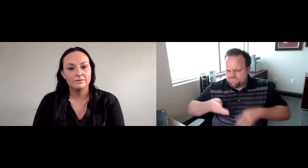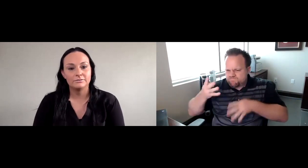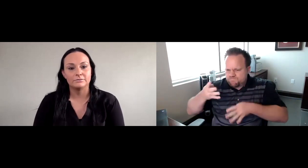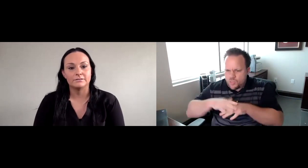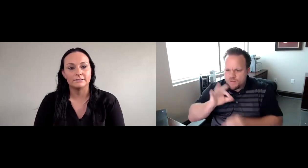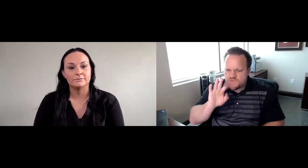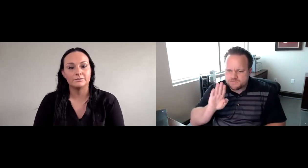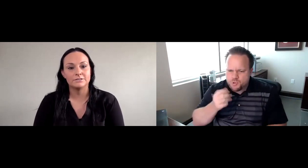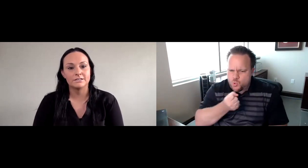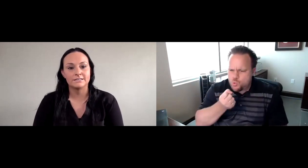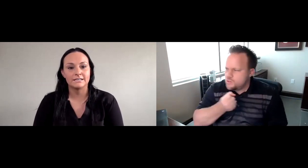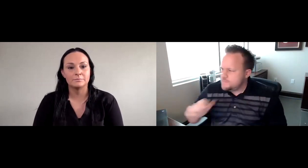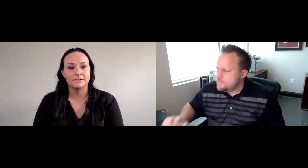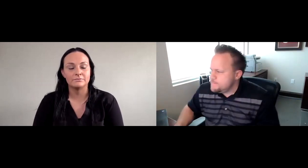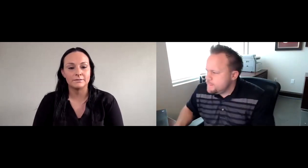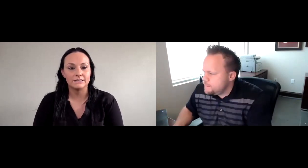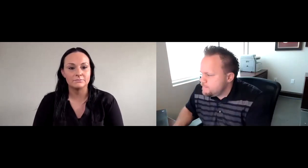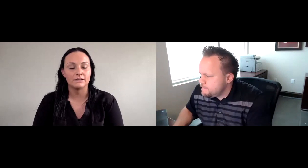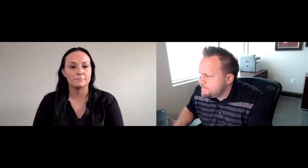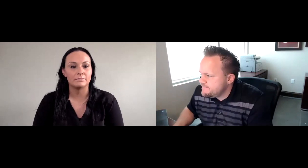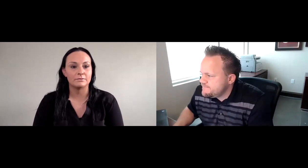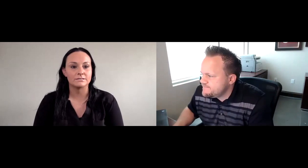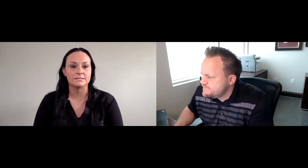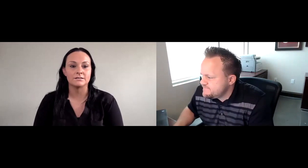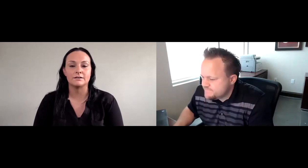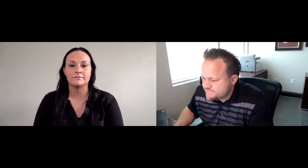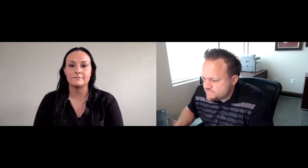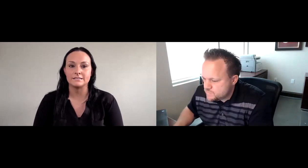Hello. We're just going to take a brief minute while I post this on Facebook.